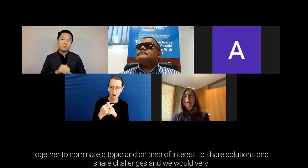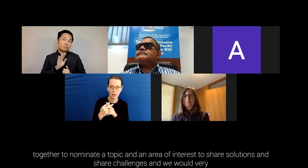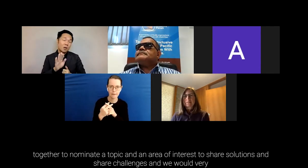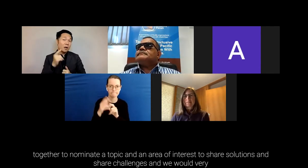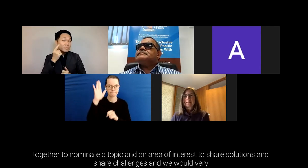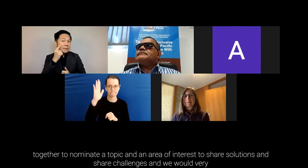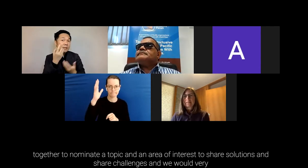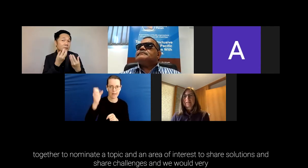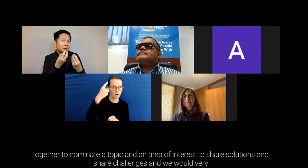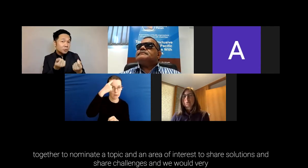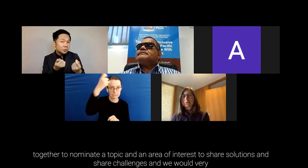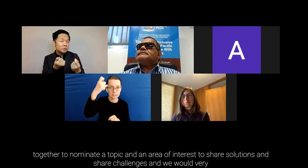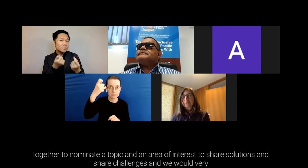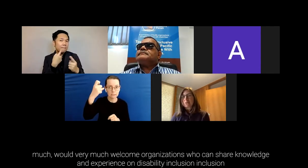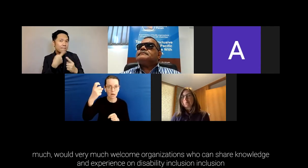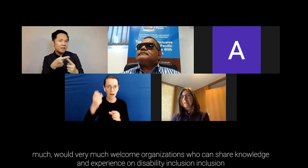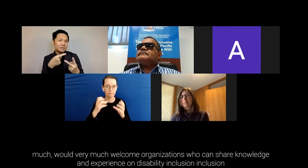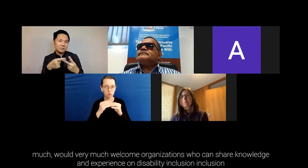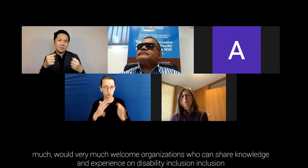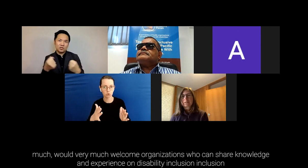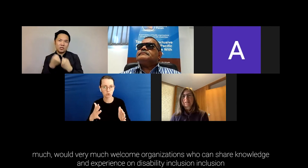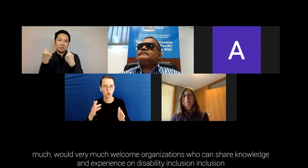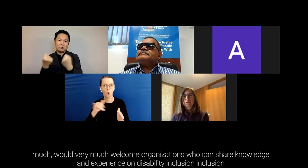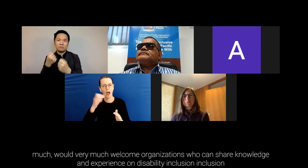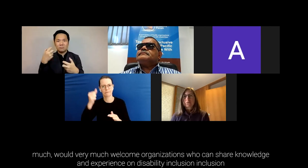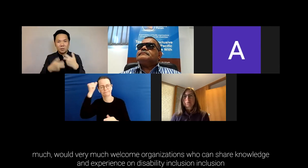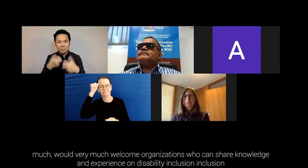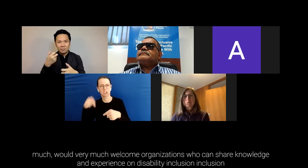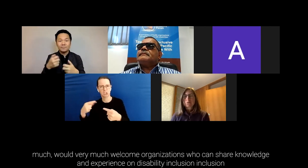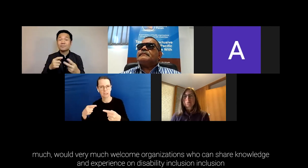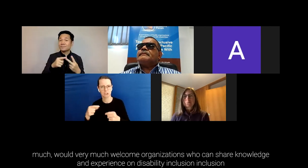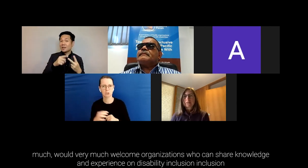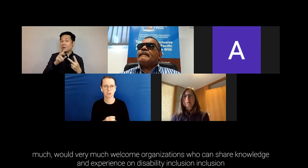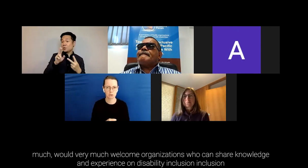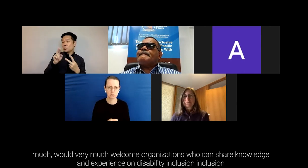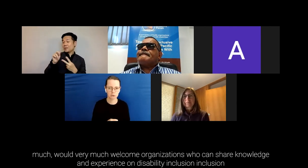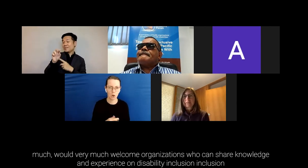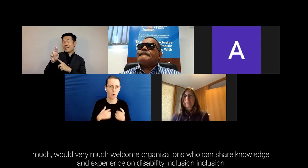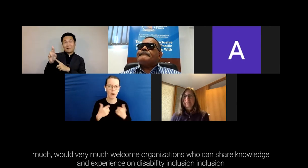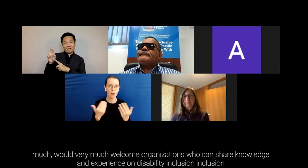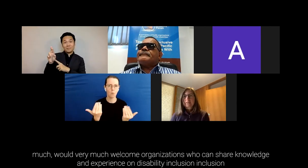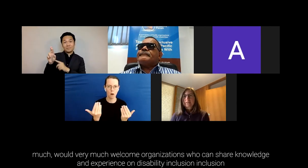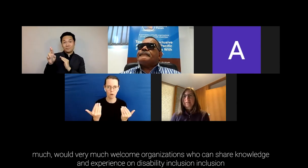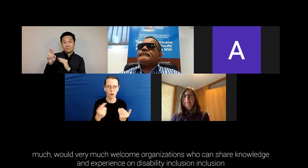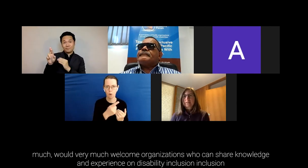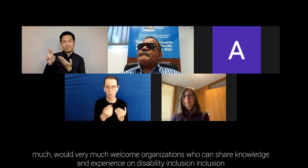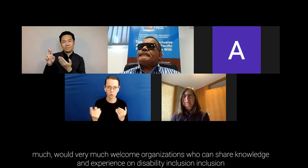share challenges. And we and UNDRR would very much welcome